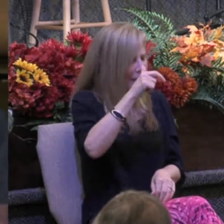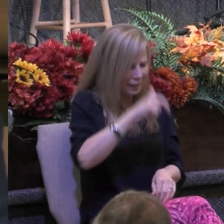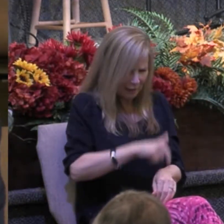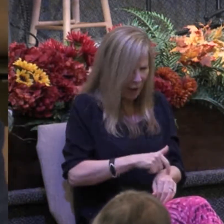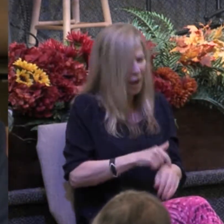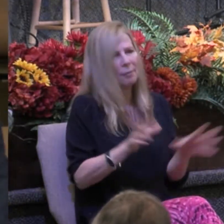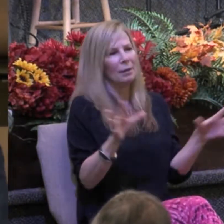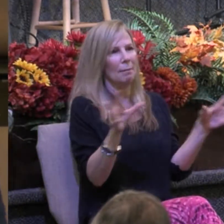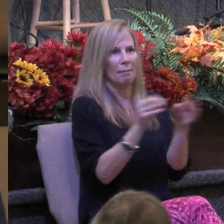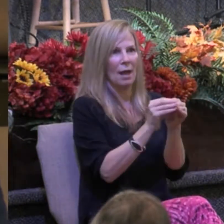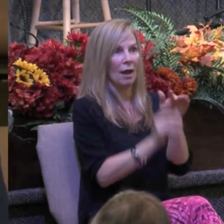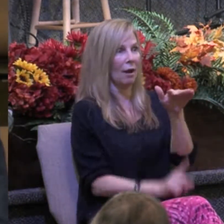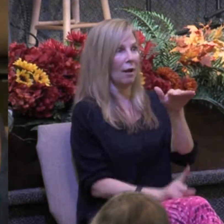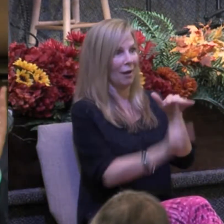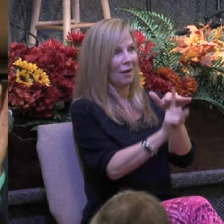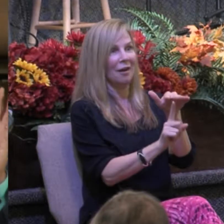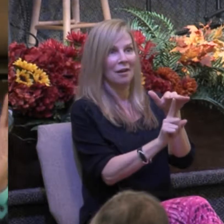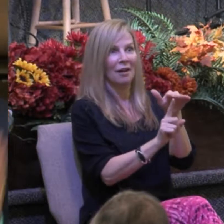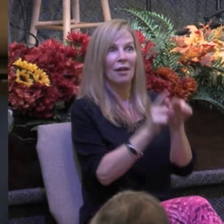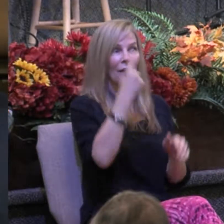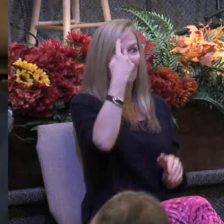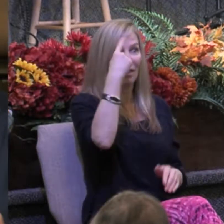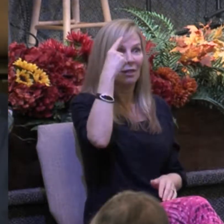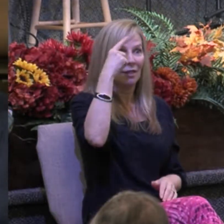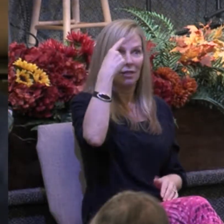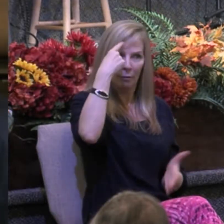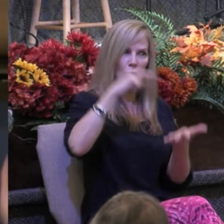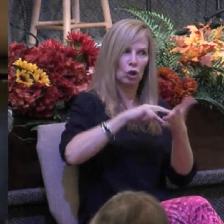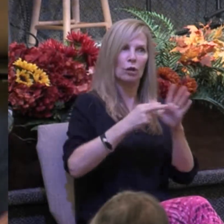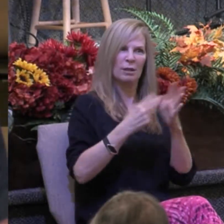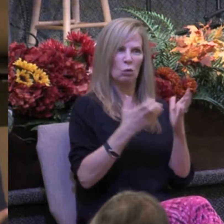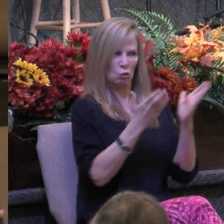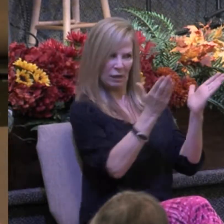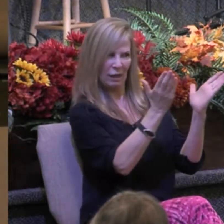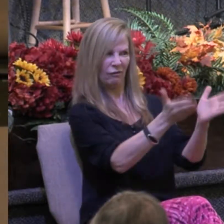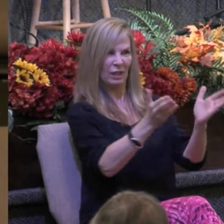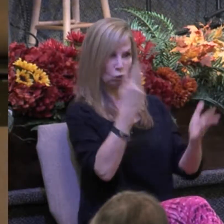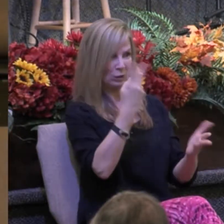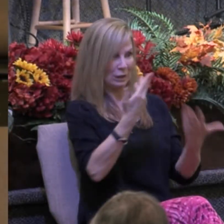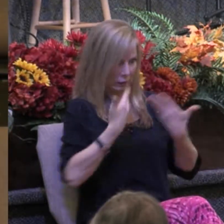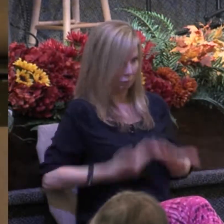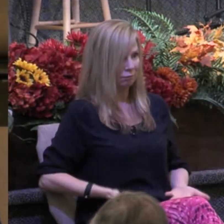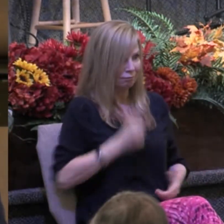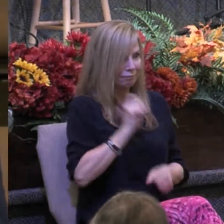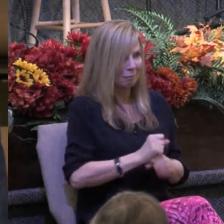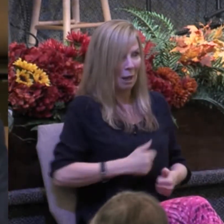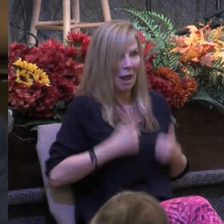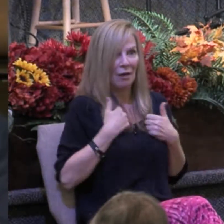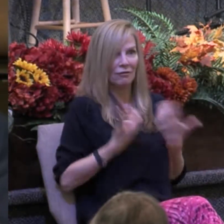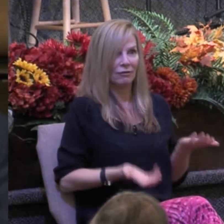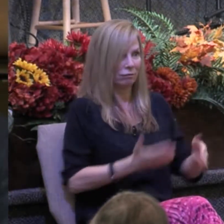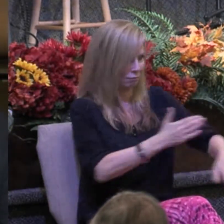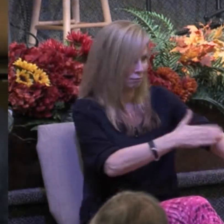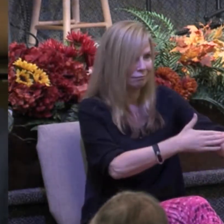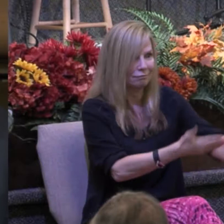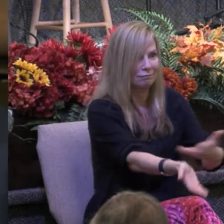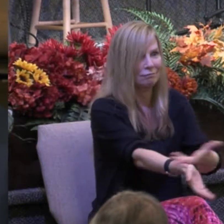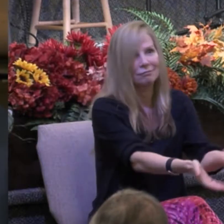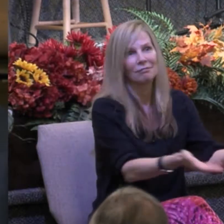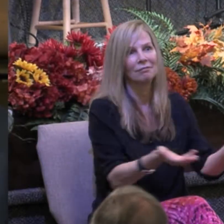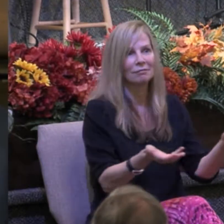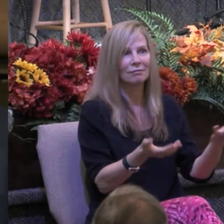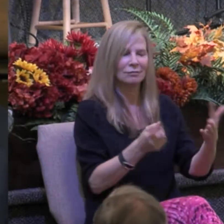during this 40-day period, it was for the purpose of convincing them that he was really alive, driving the